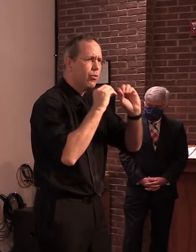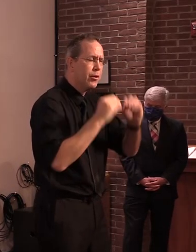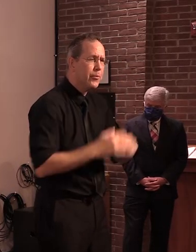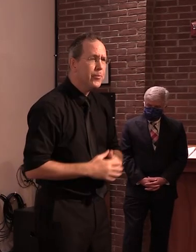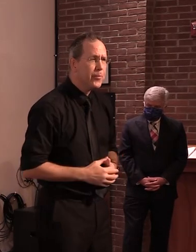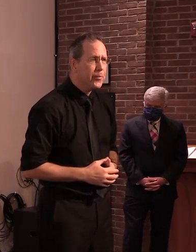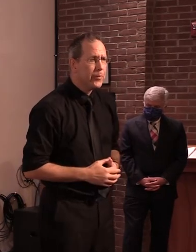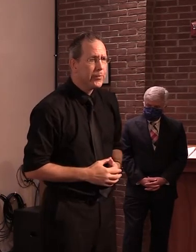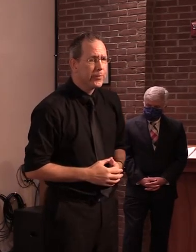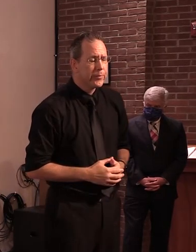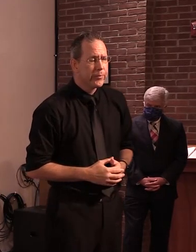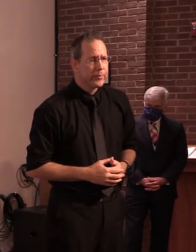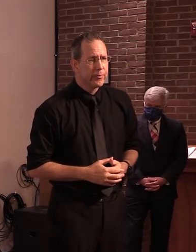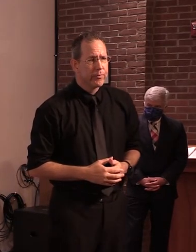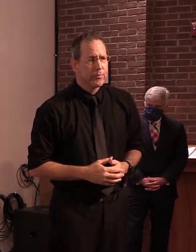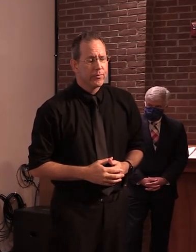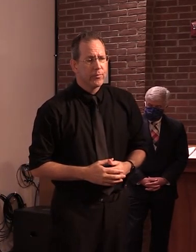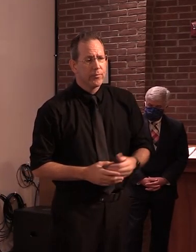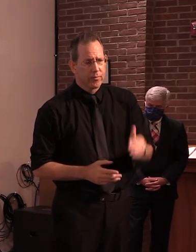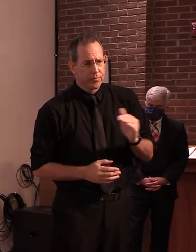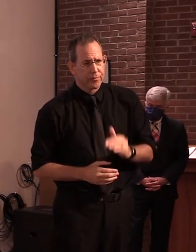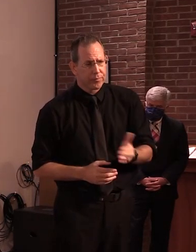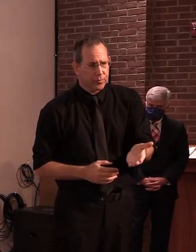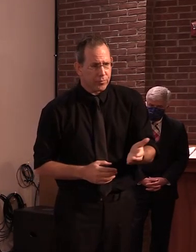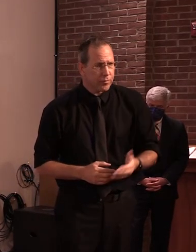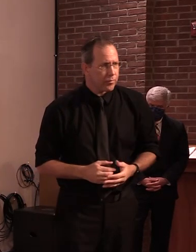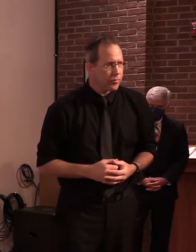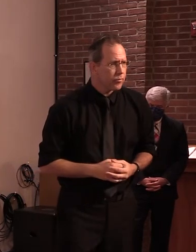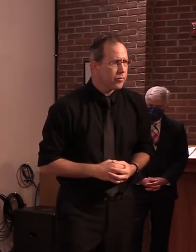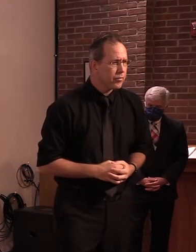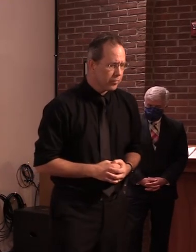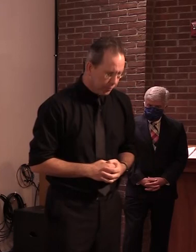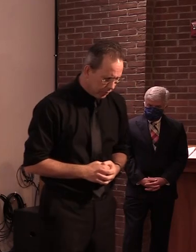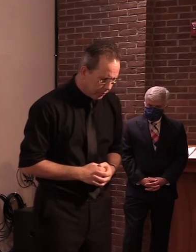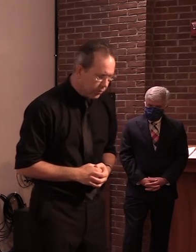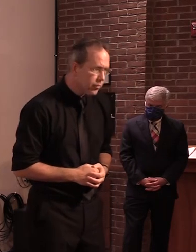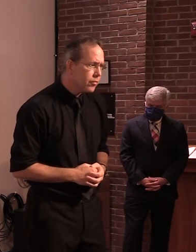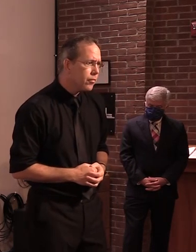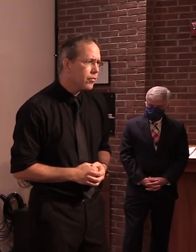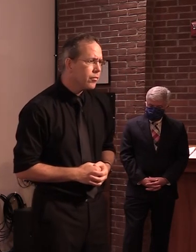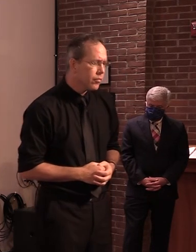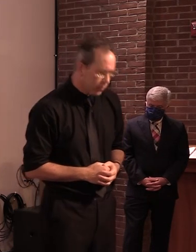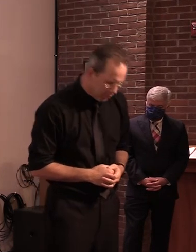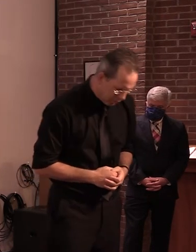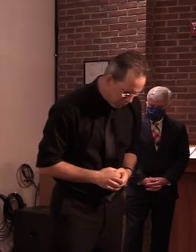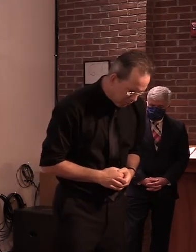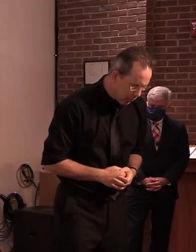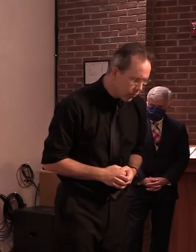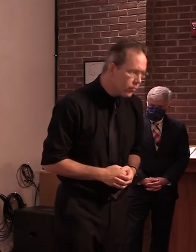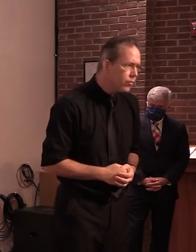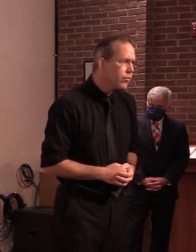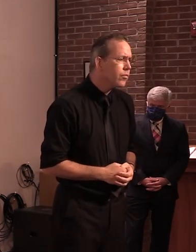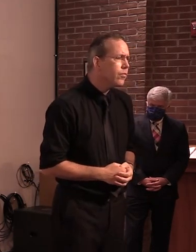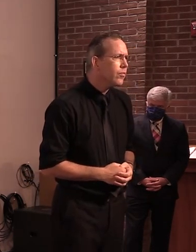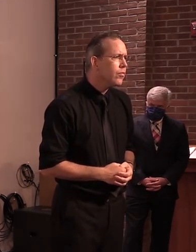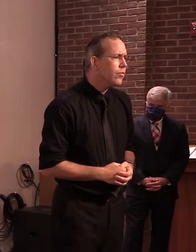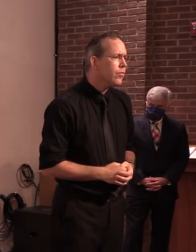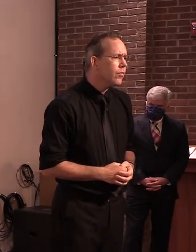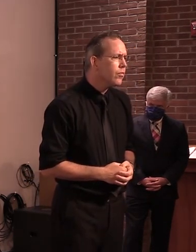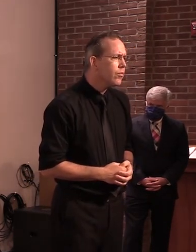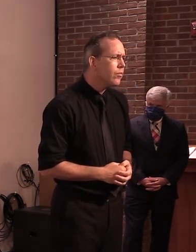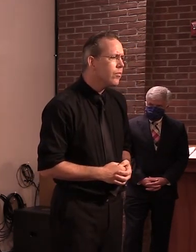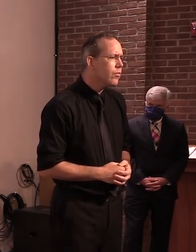Mm-hmm. And lastly, what do you think are the political implications of a mask mandate for